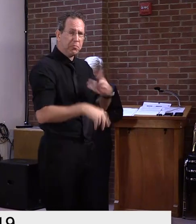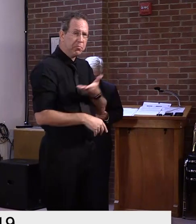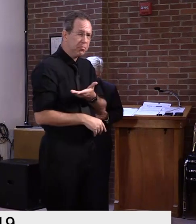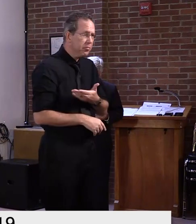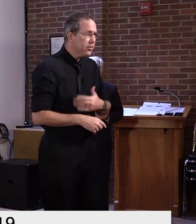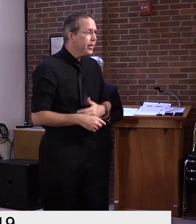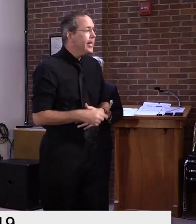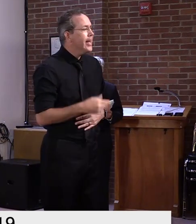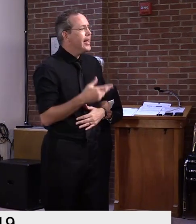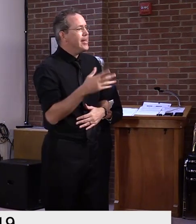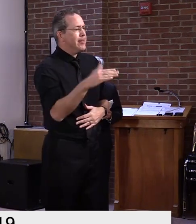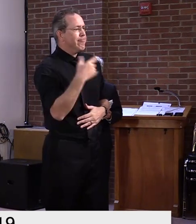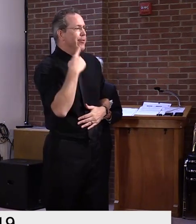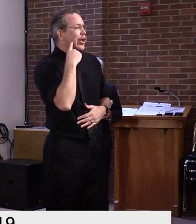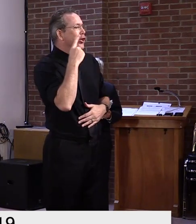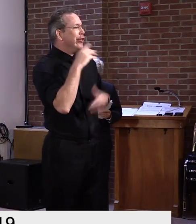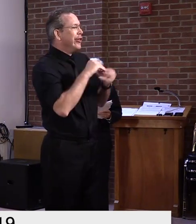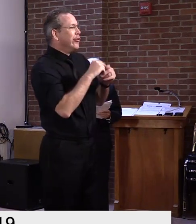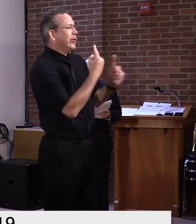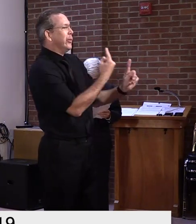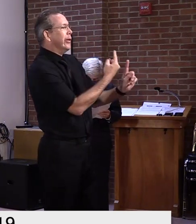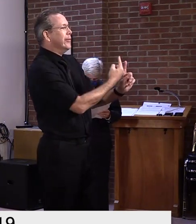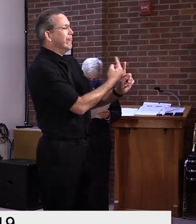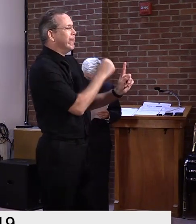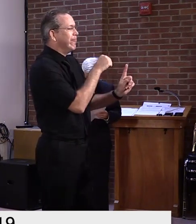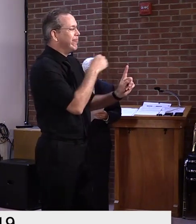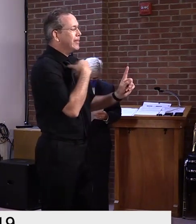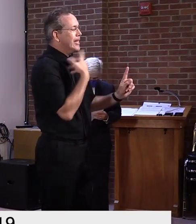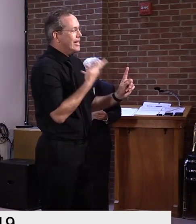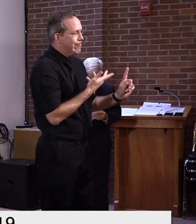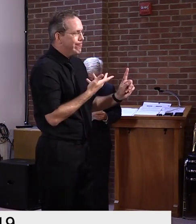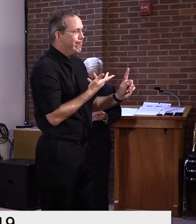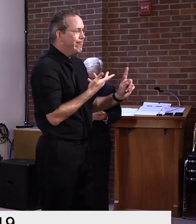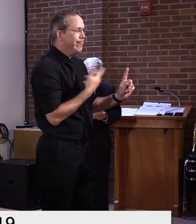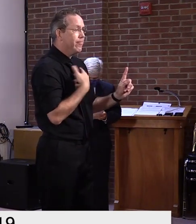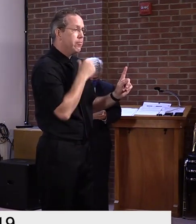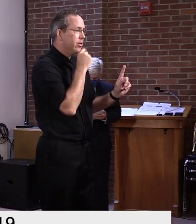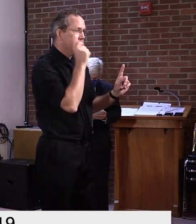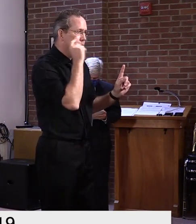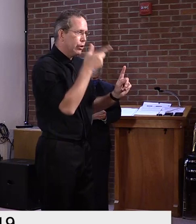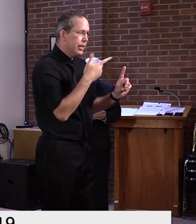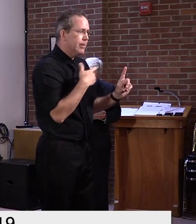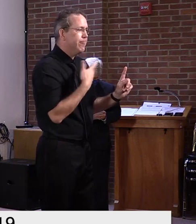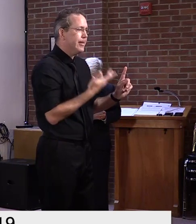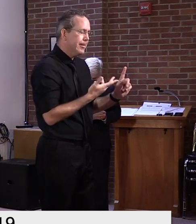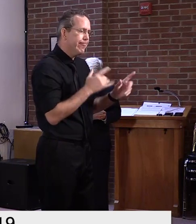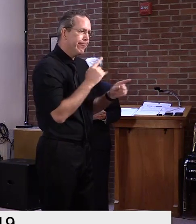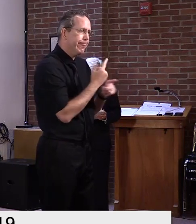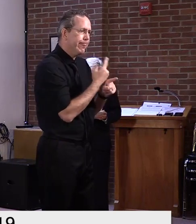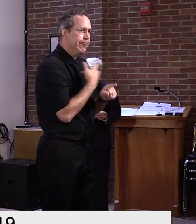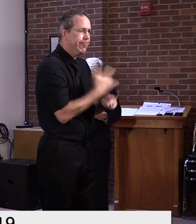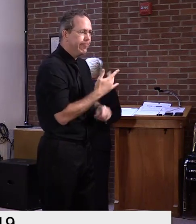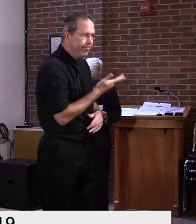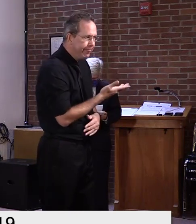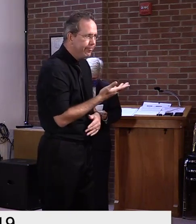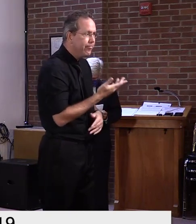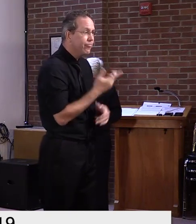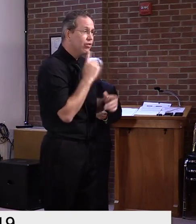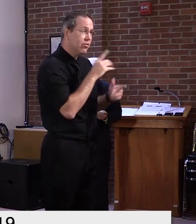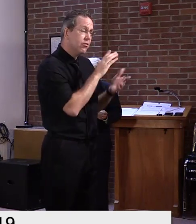universities and colleges themselves to police this. And we've given some flexibility to some